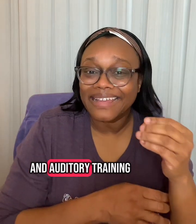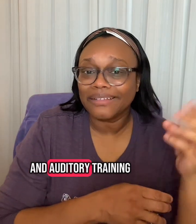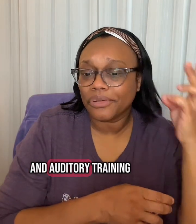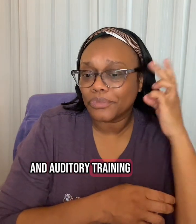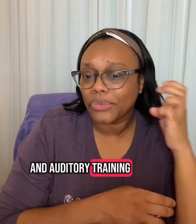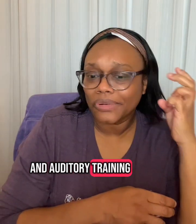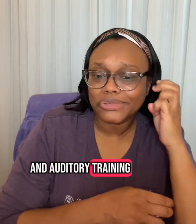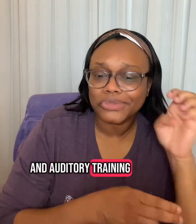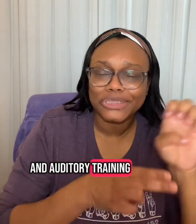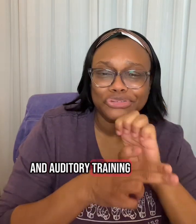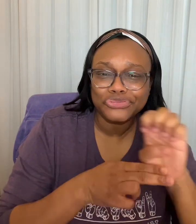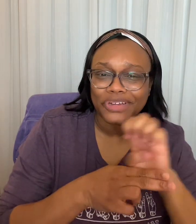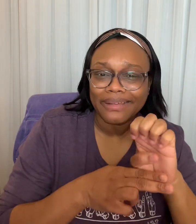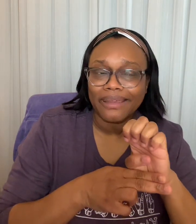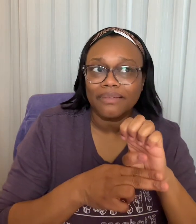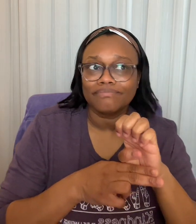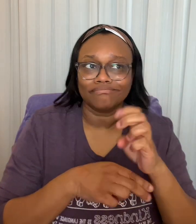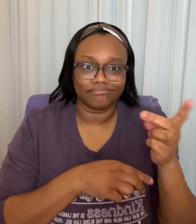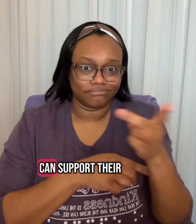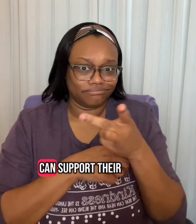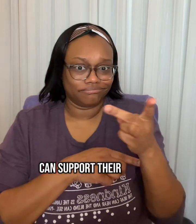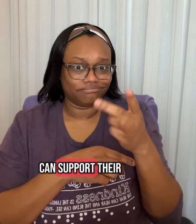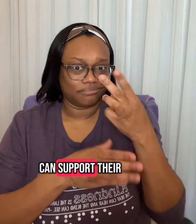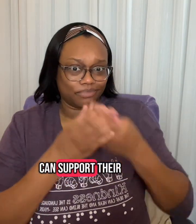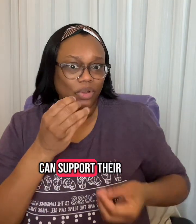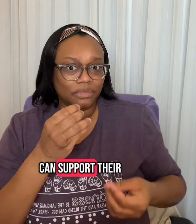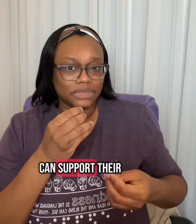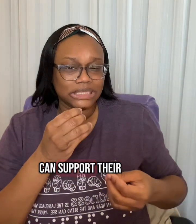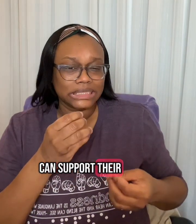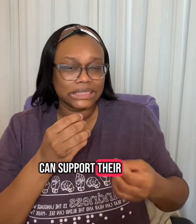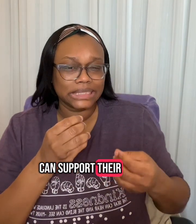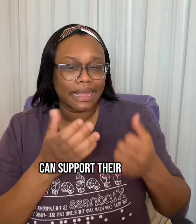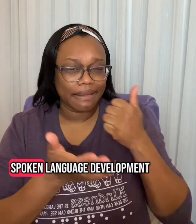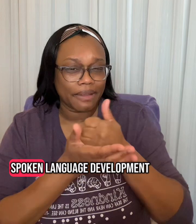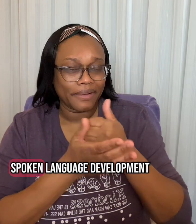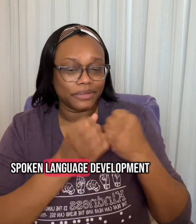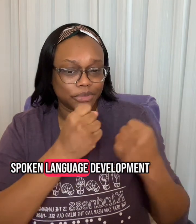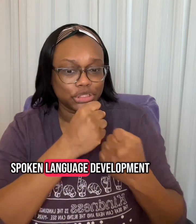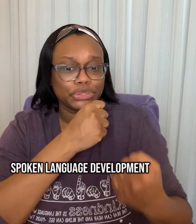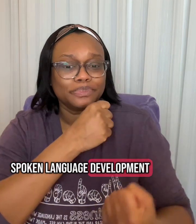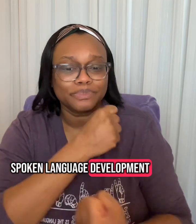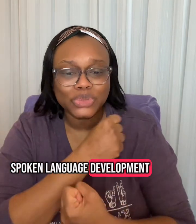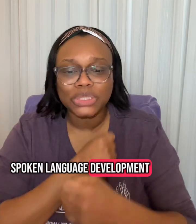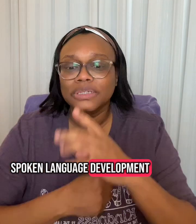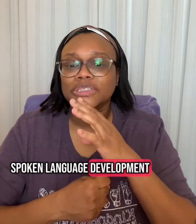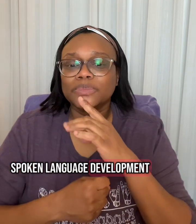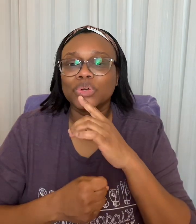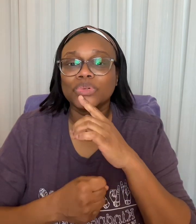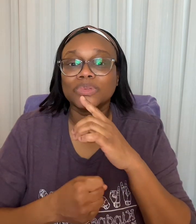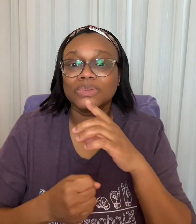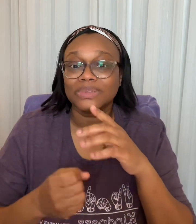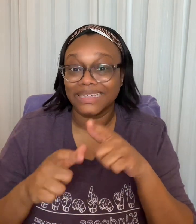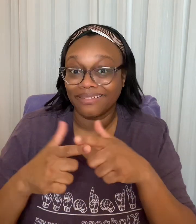auditory training can support their spoken language development.